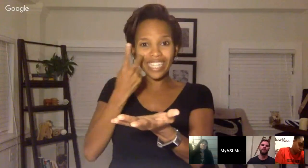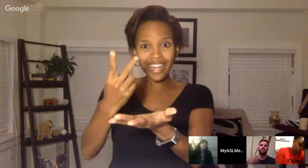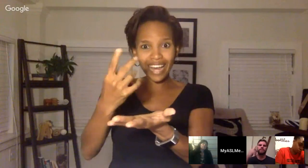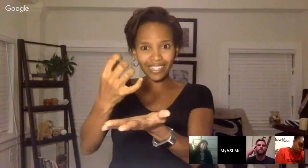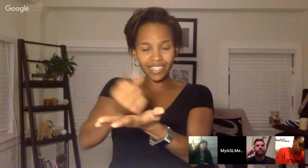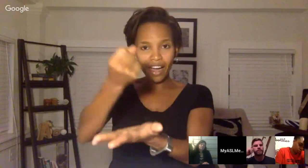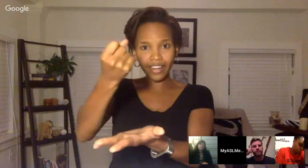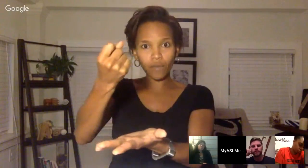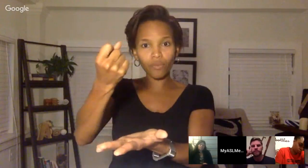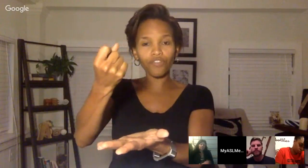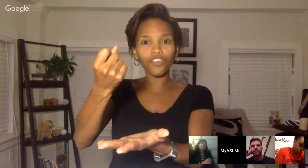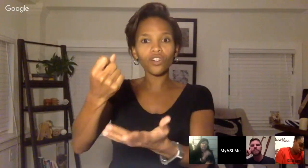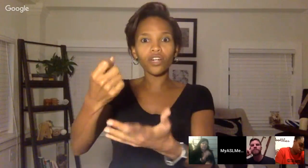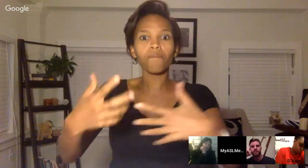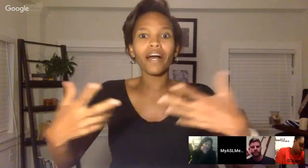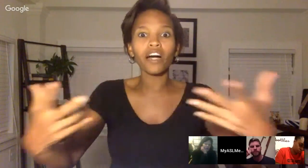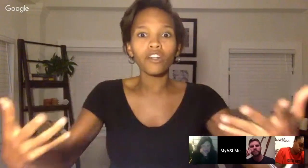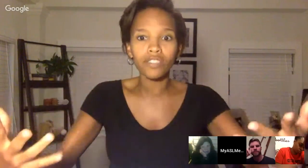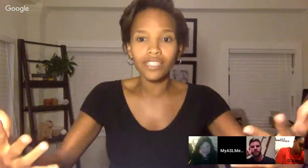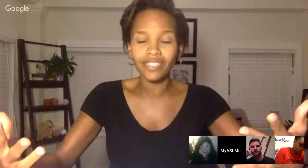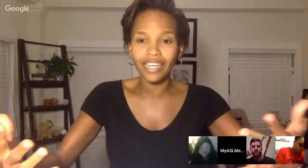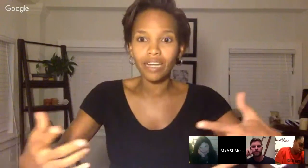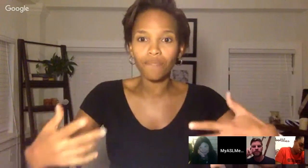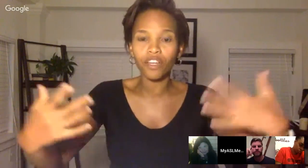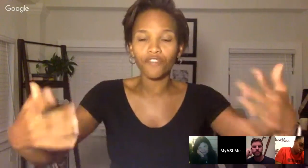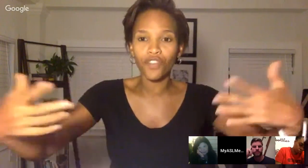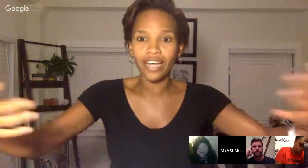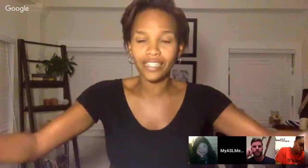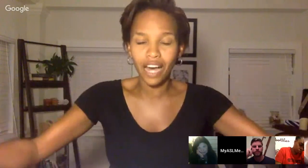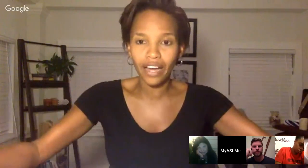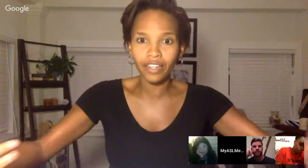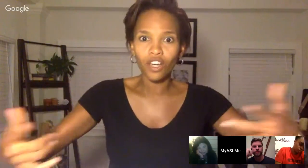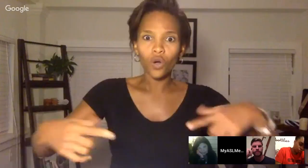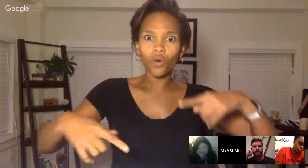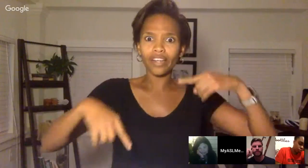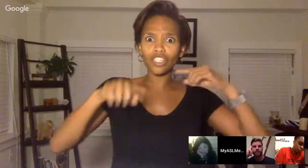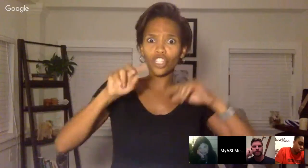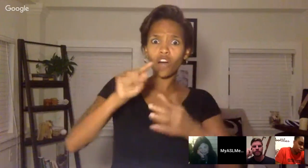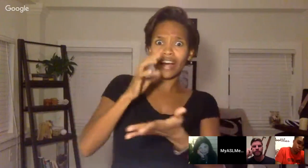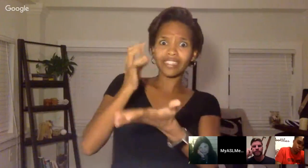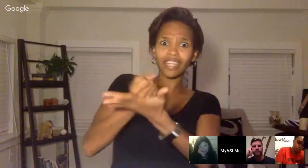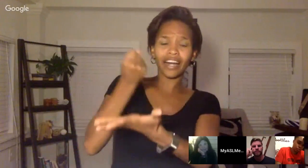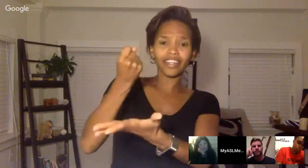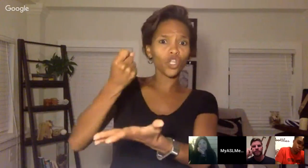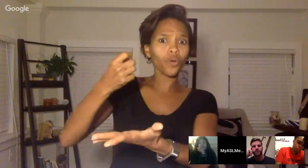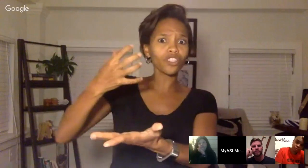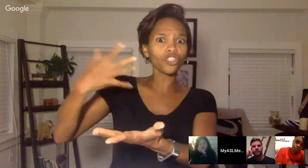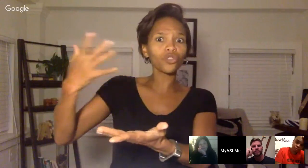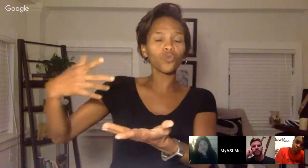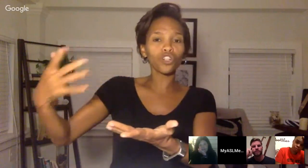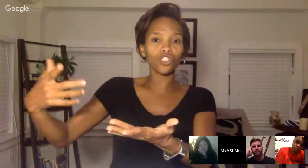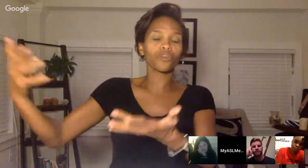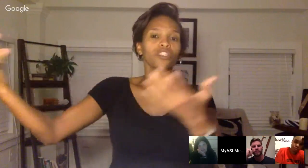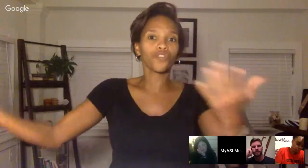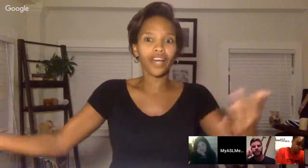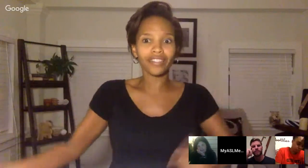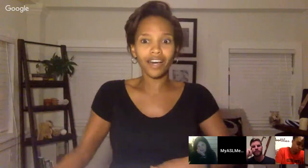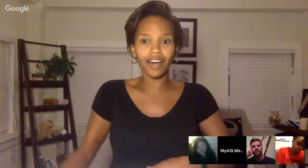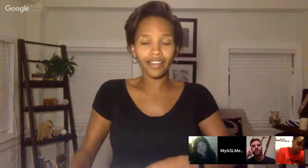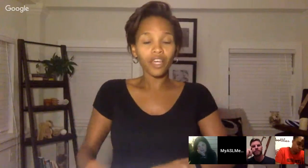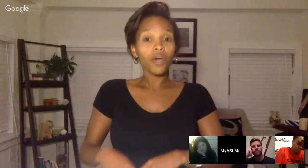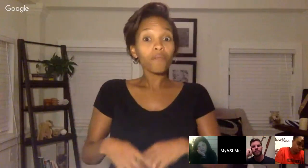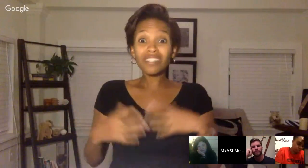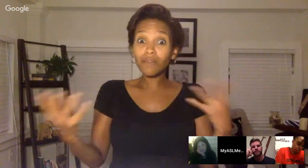we see that sign and we feel compelled to say something for that sign. Well, I saw that sign, so what's a good word choice for